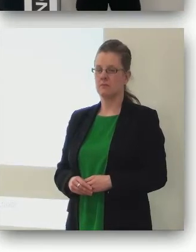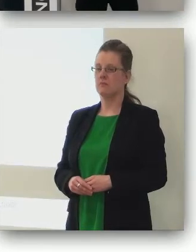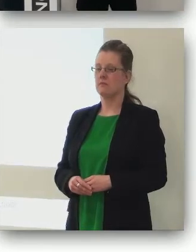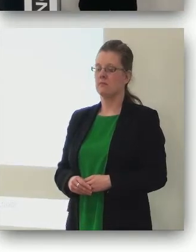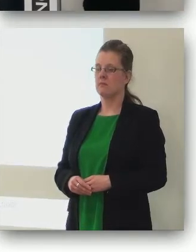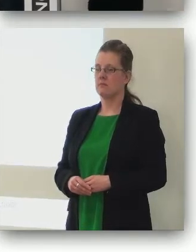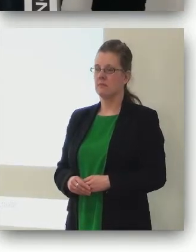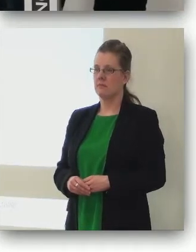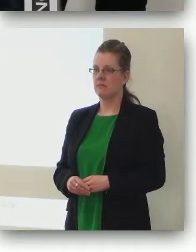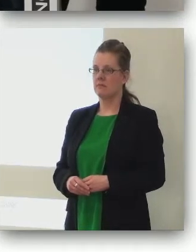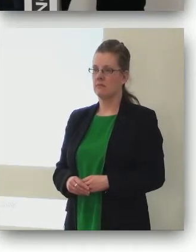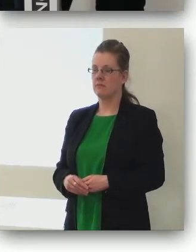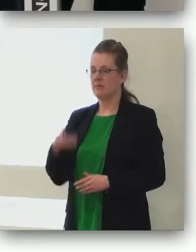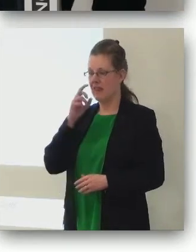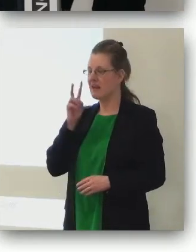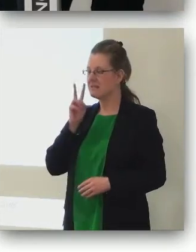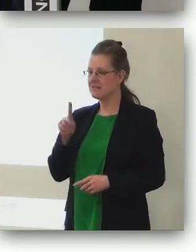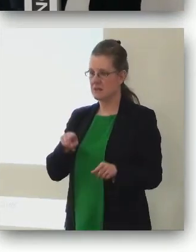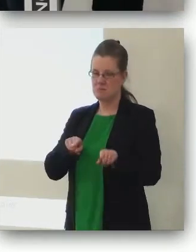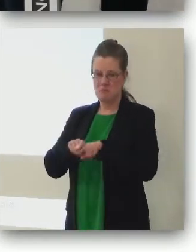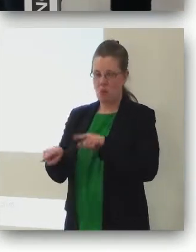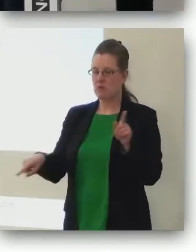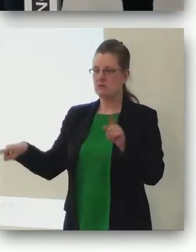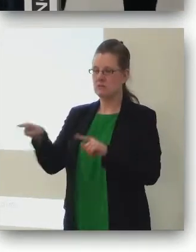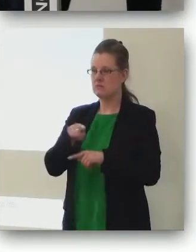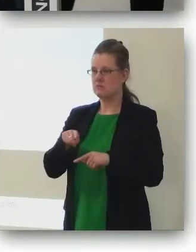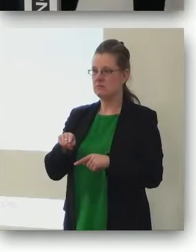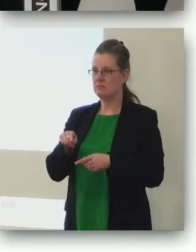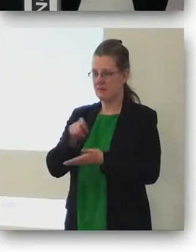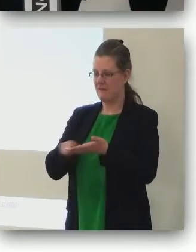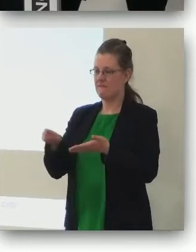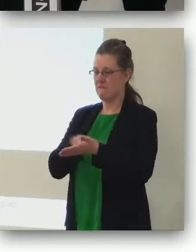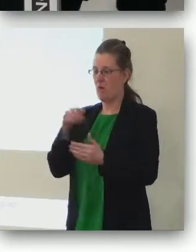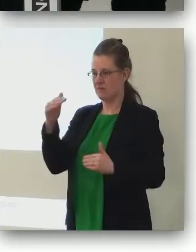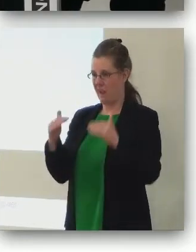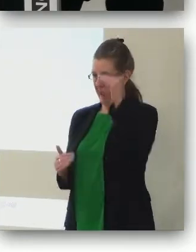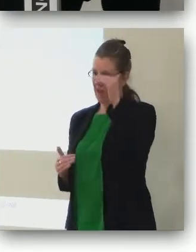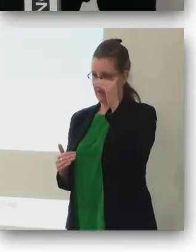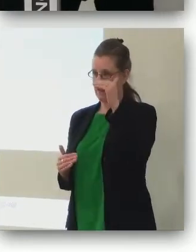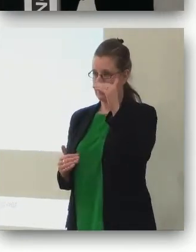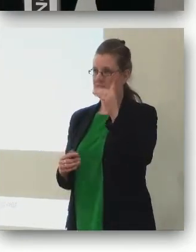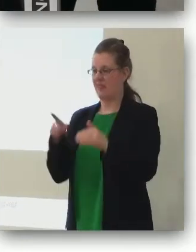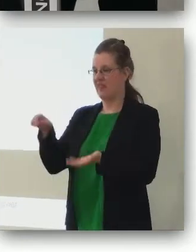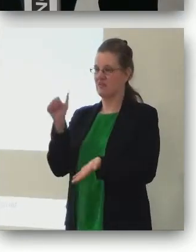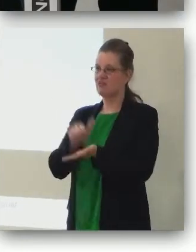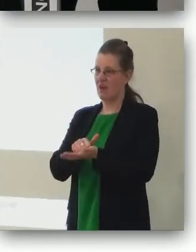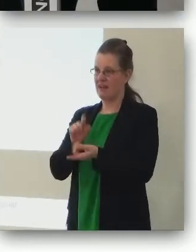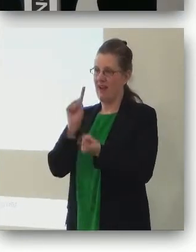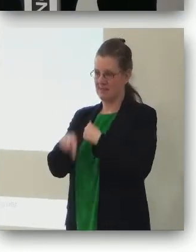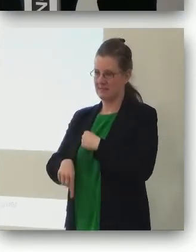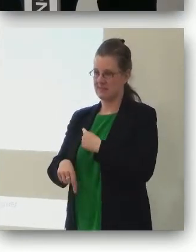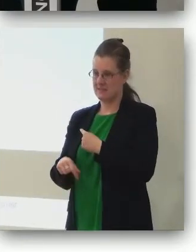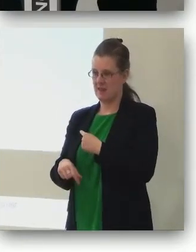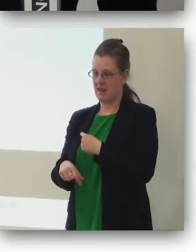Okay, so we can see that most of you have voted higher. Okay, and if you did vote higher, then that's correct.